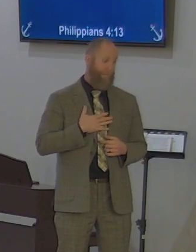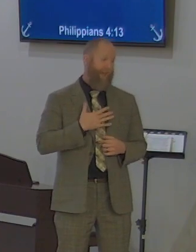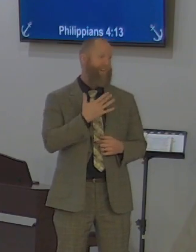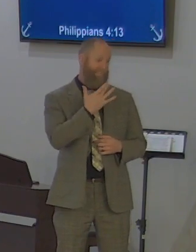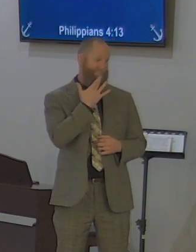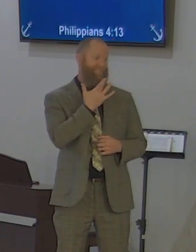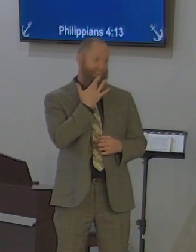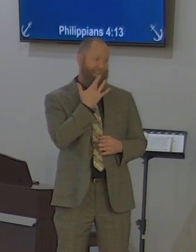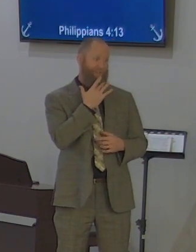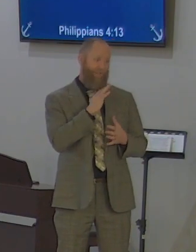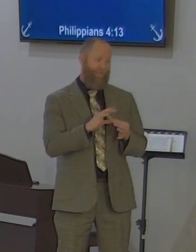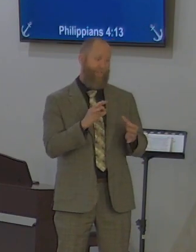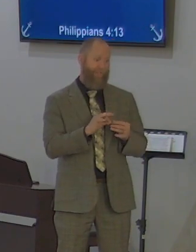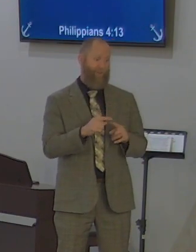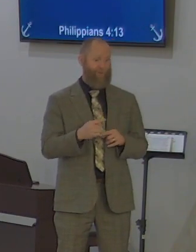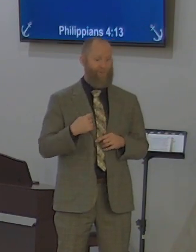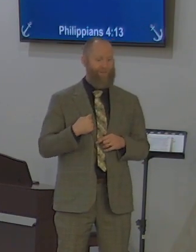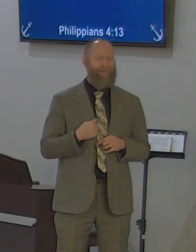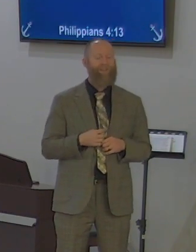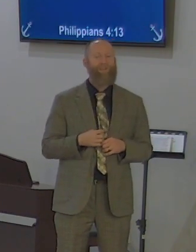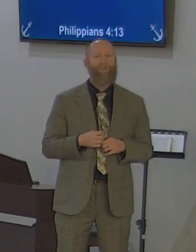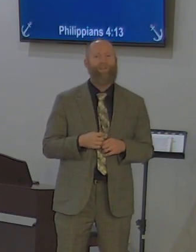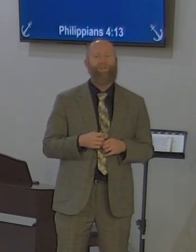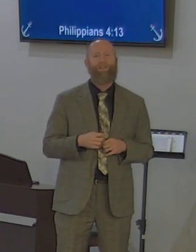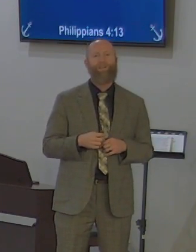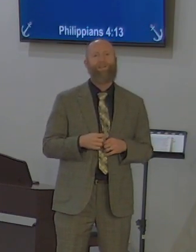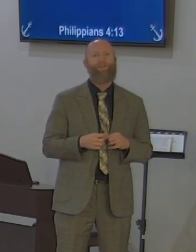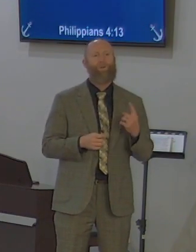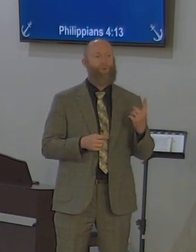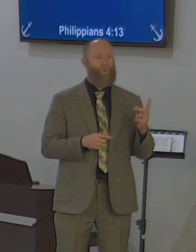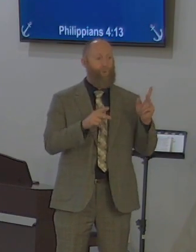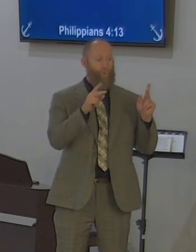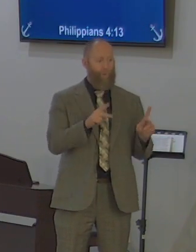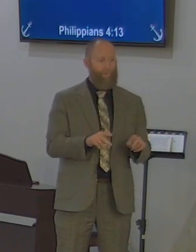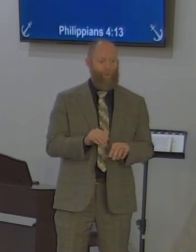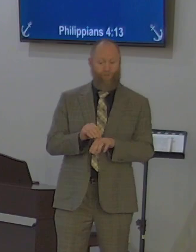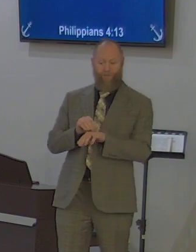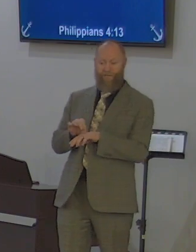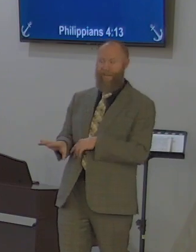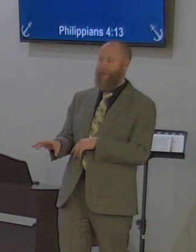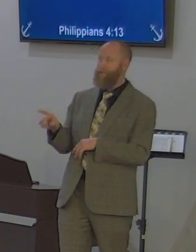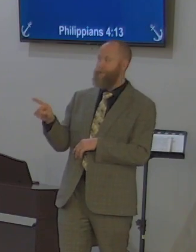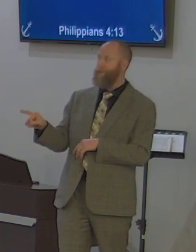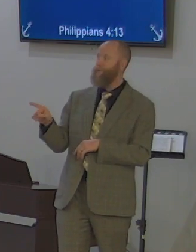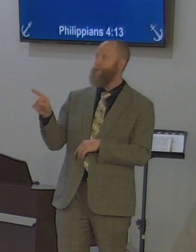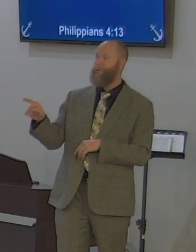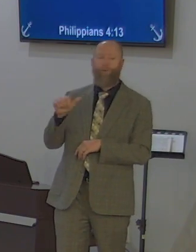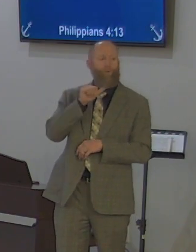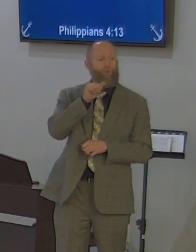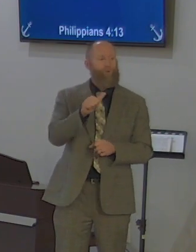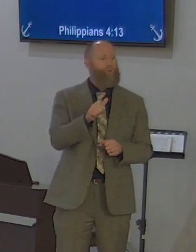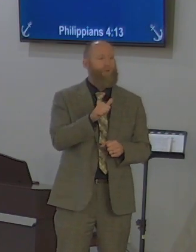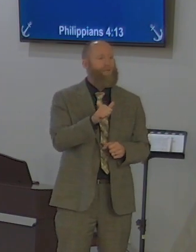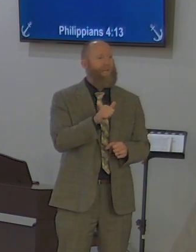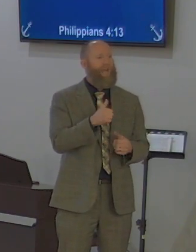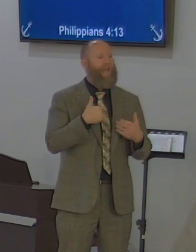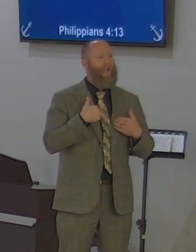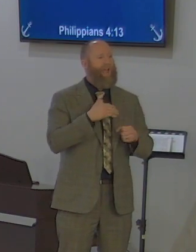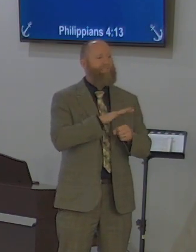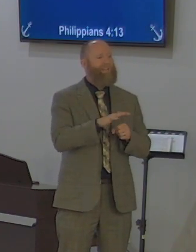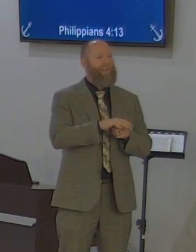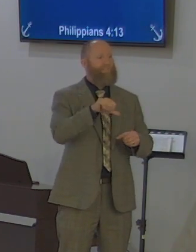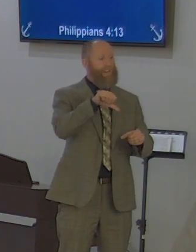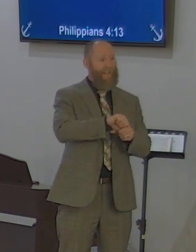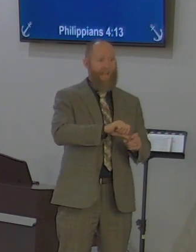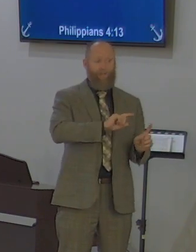in the last 2 years. This was the counsel that I got, that if I didn't have enough gas to go to church, that God didn't mind if I just skipped.